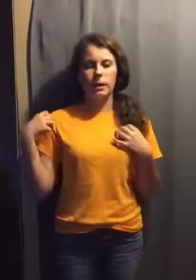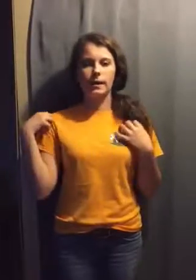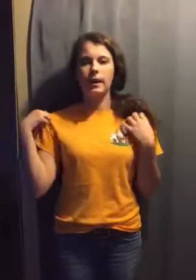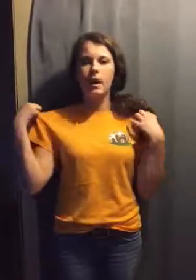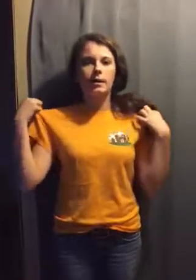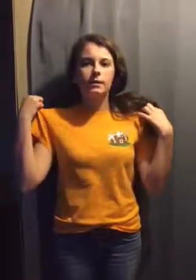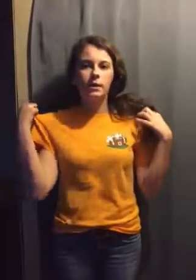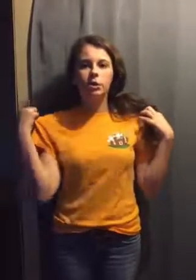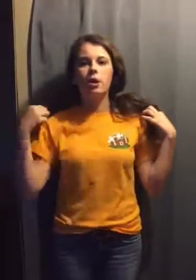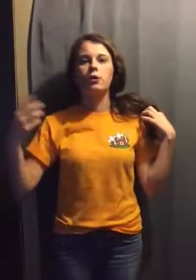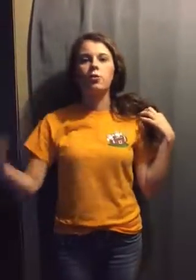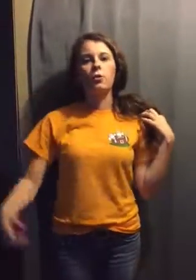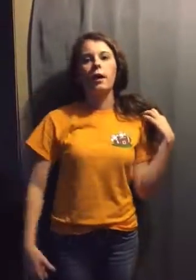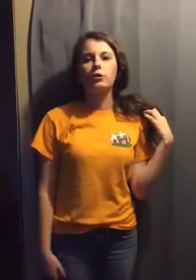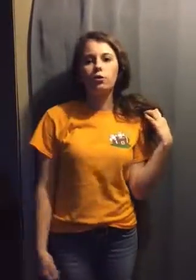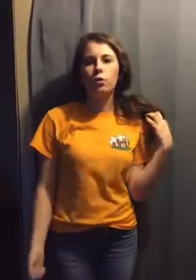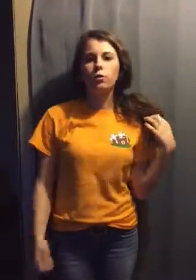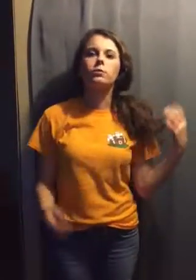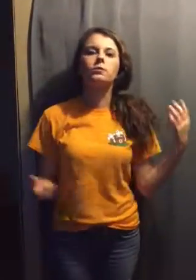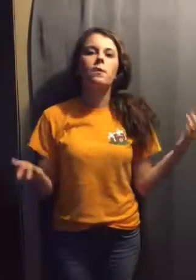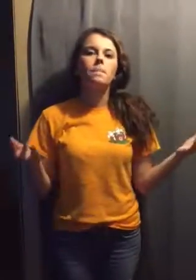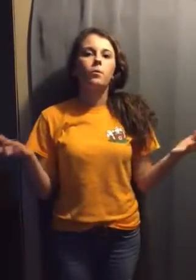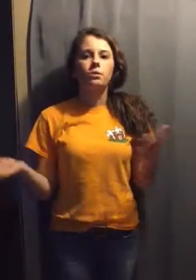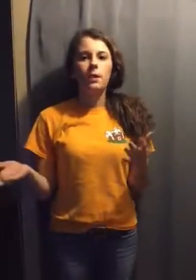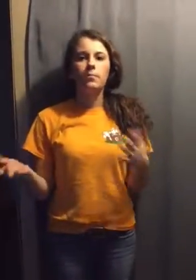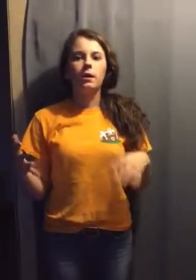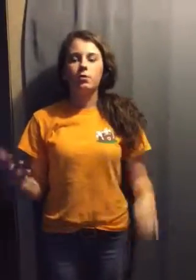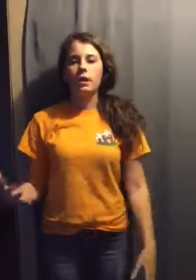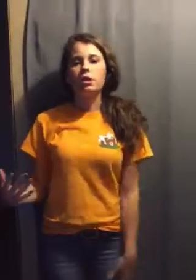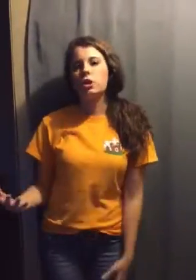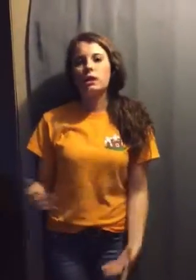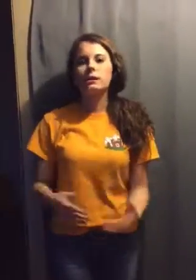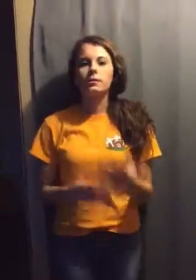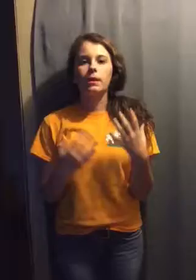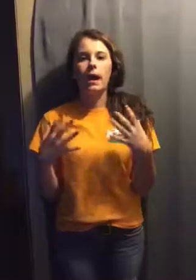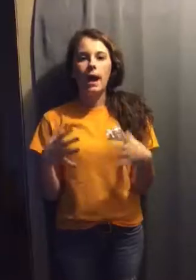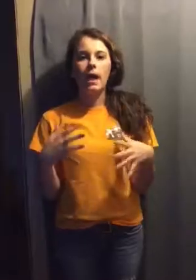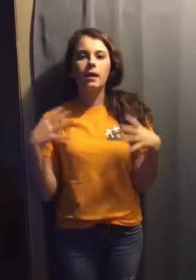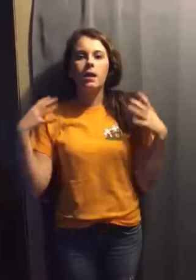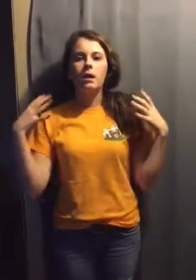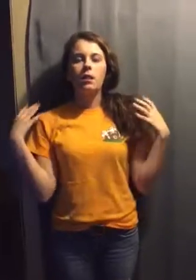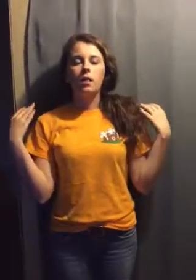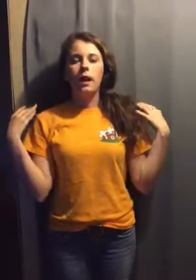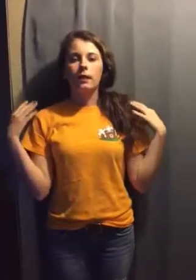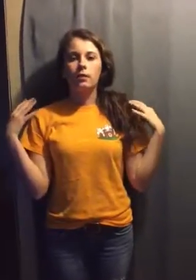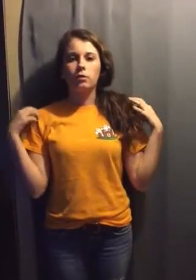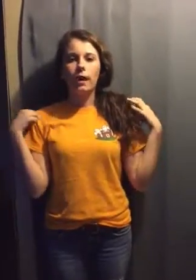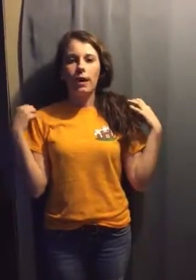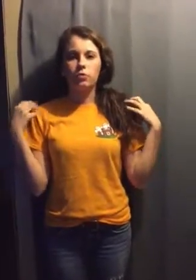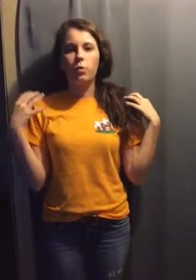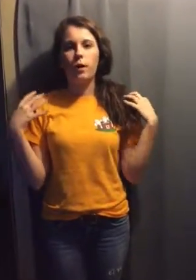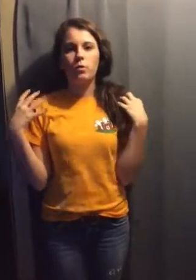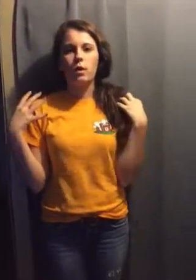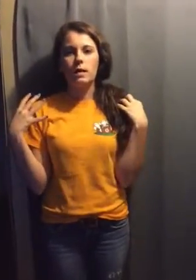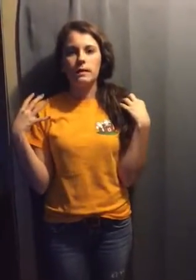like a t-shirt or like shorts or something, or like jeans. I mean, they had like their casual wear was